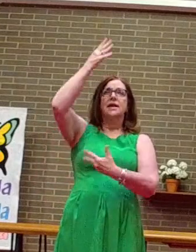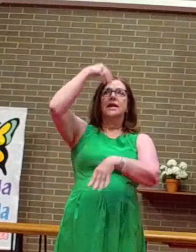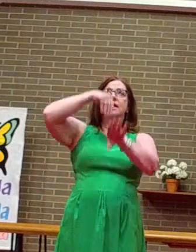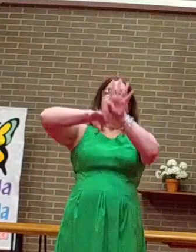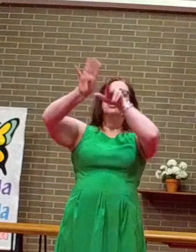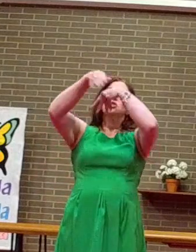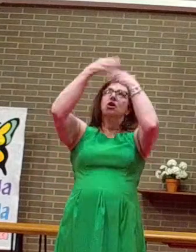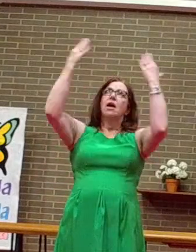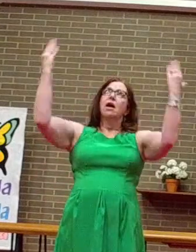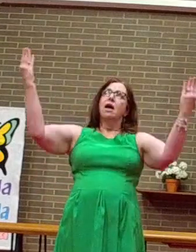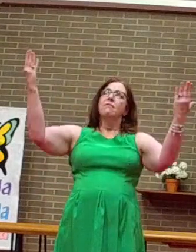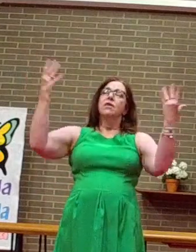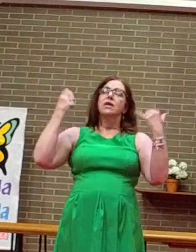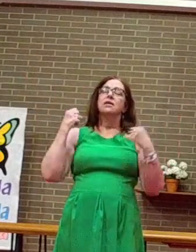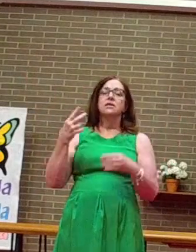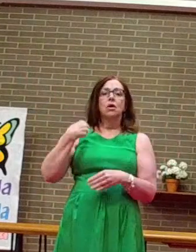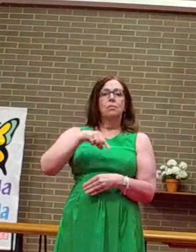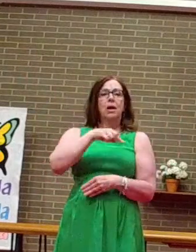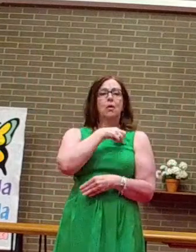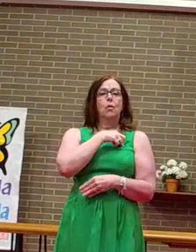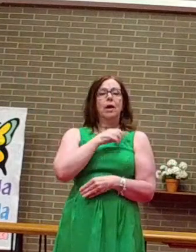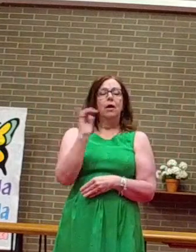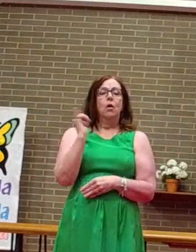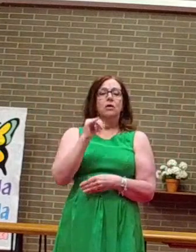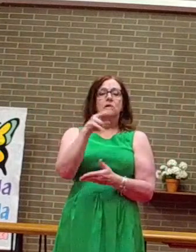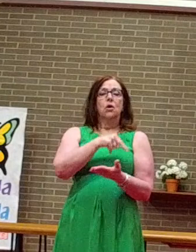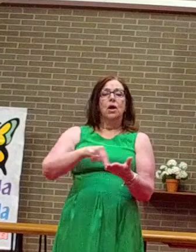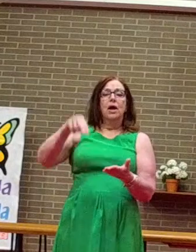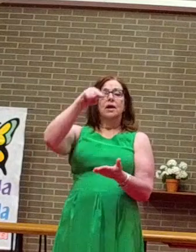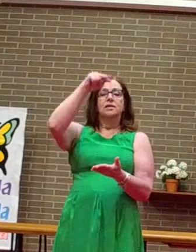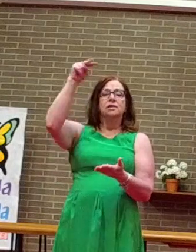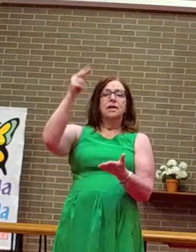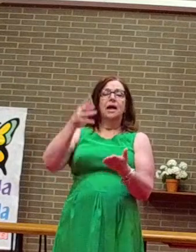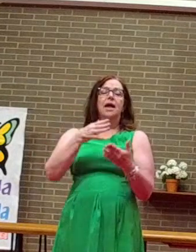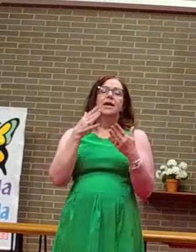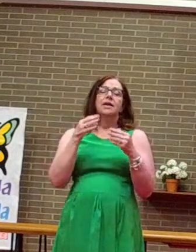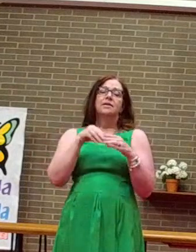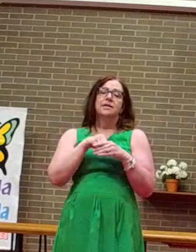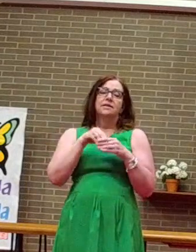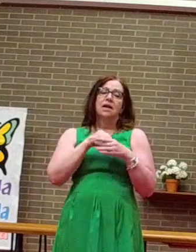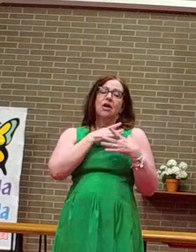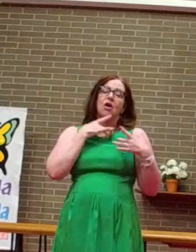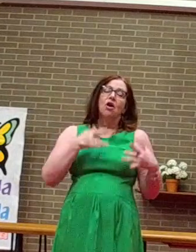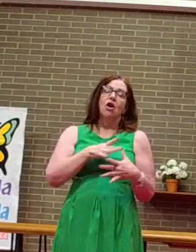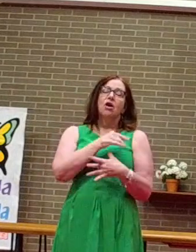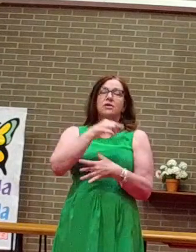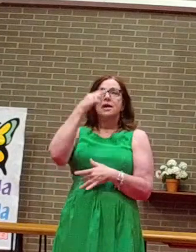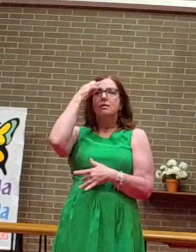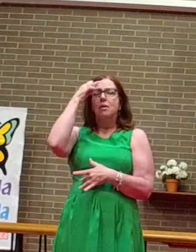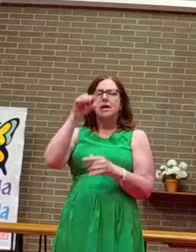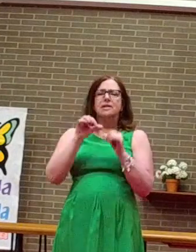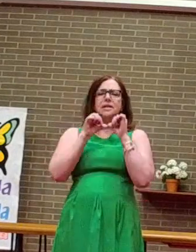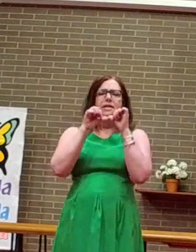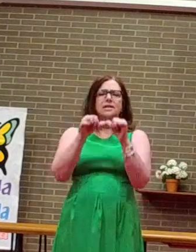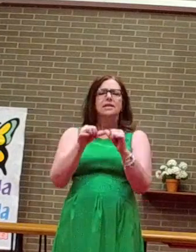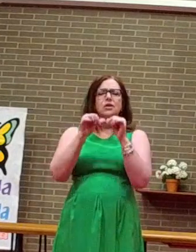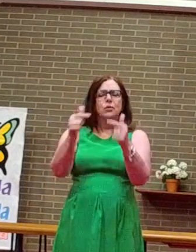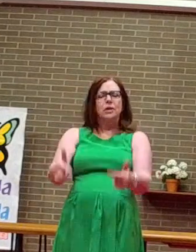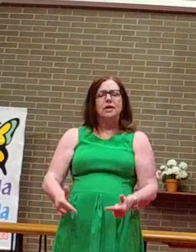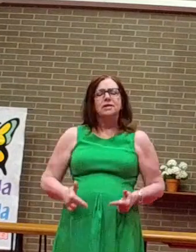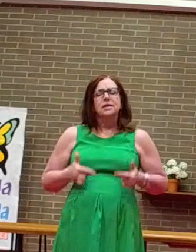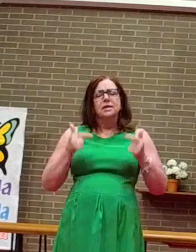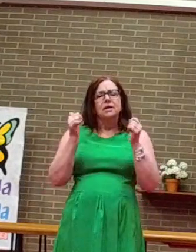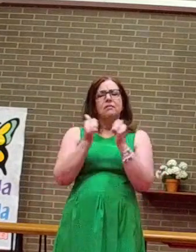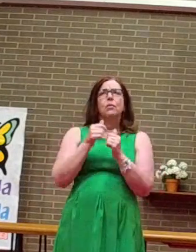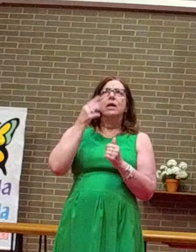heavens, so may we also ascend in heart and mind, and continually dwell there